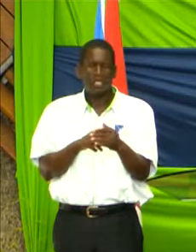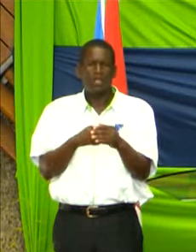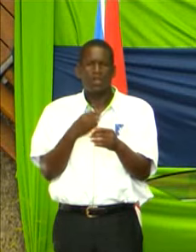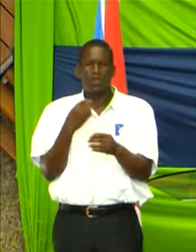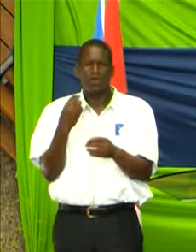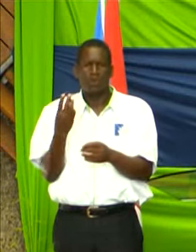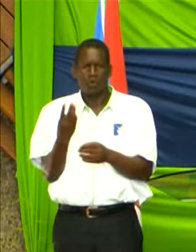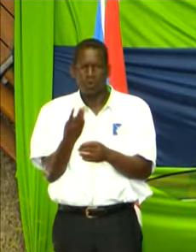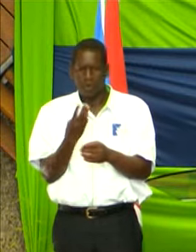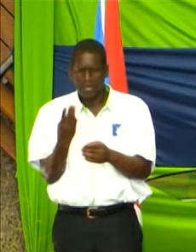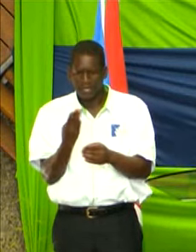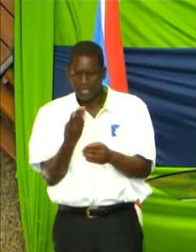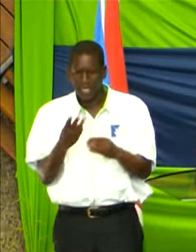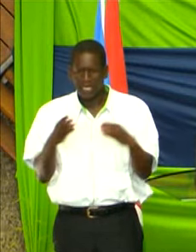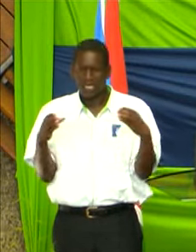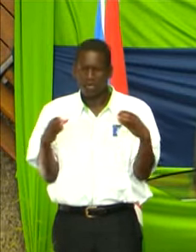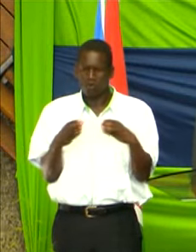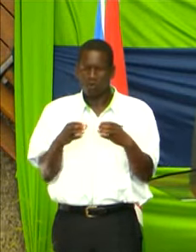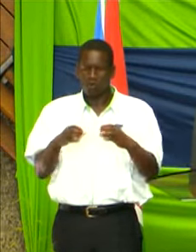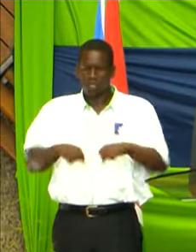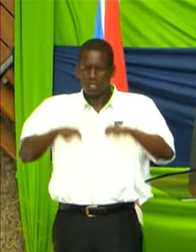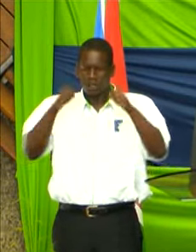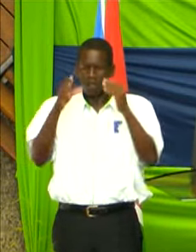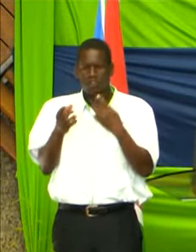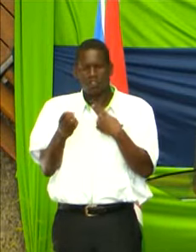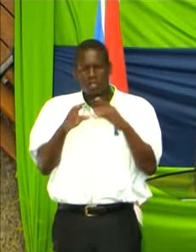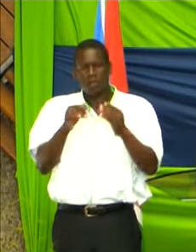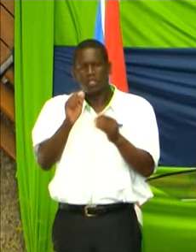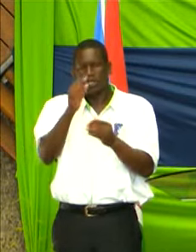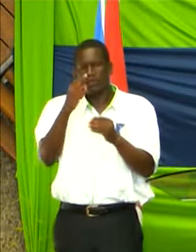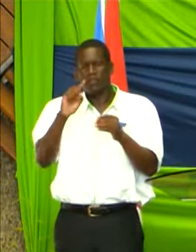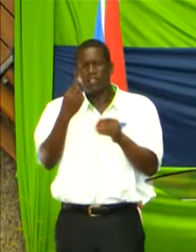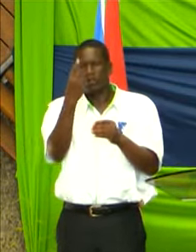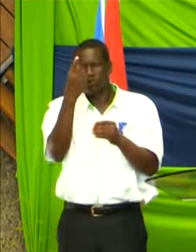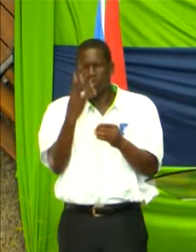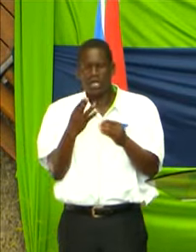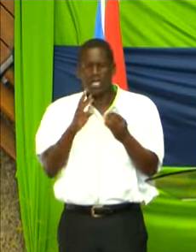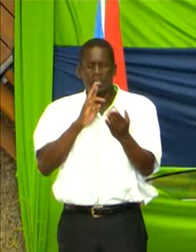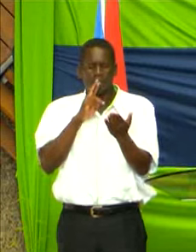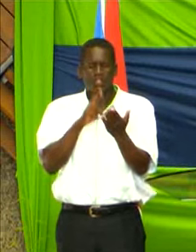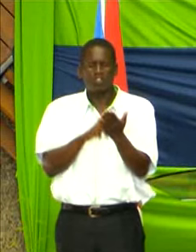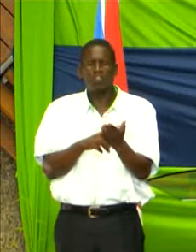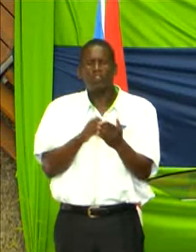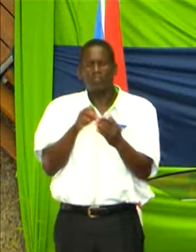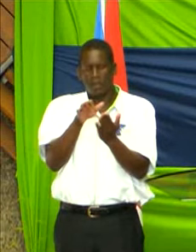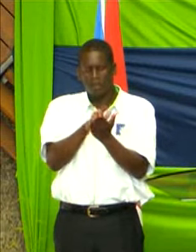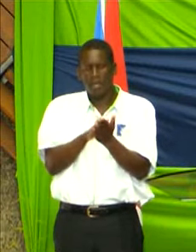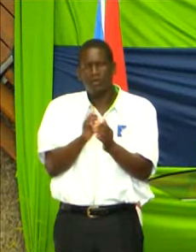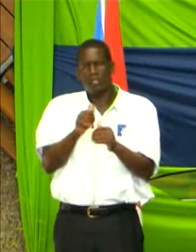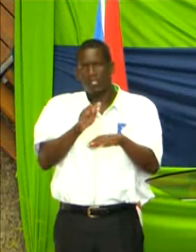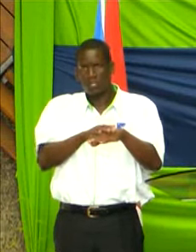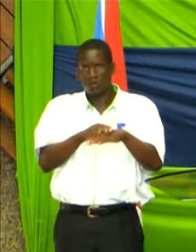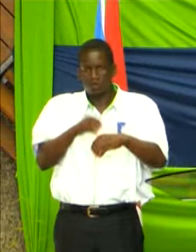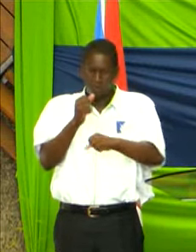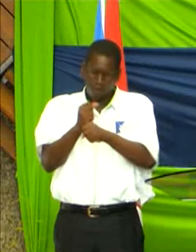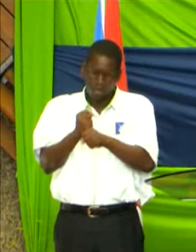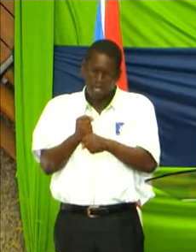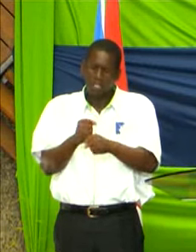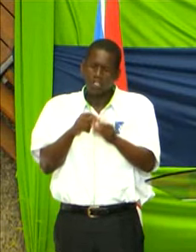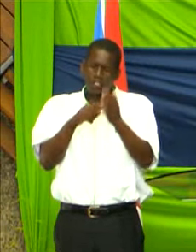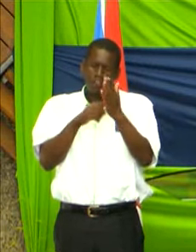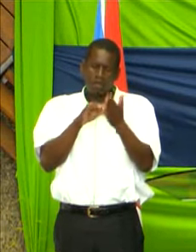Wednesday, the group chairman announced the first quarter results for the bank, which was a good performance showing we are continuing with the